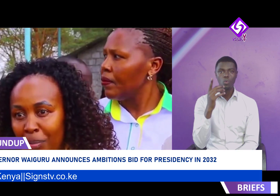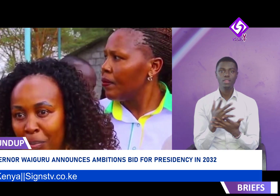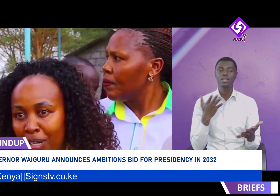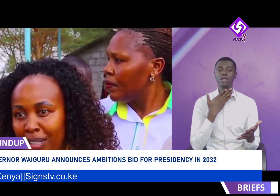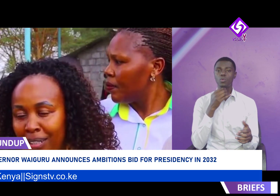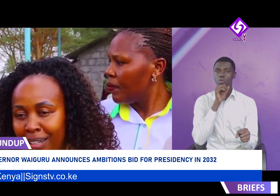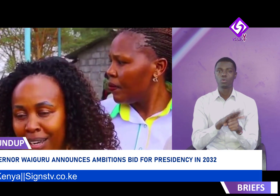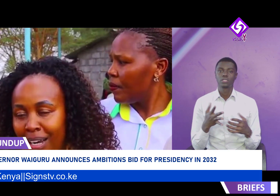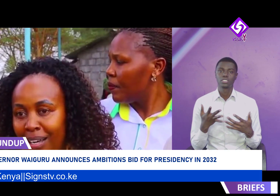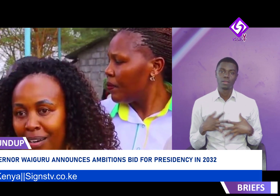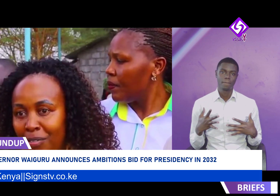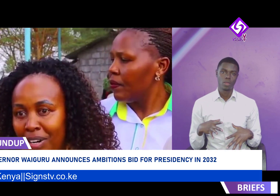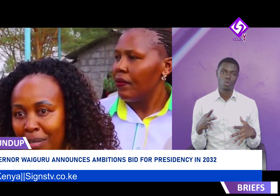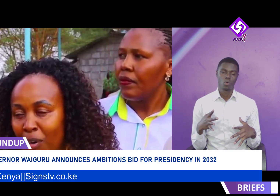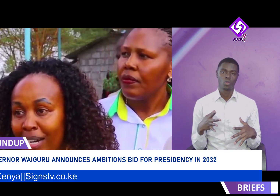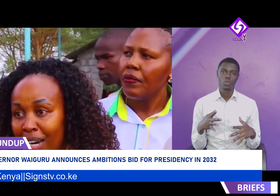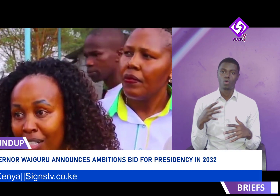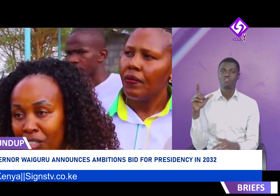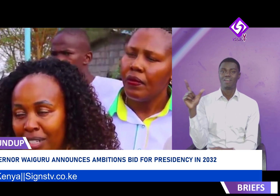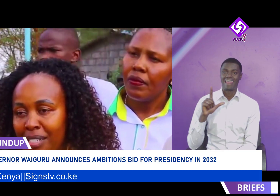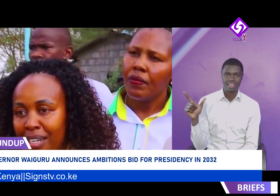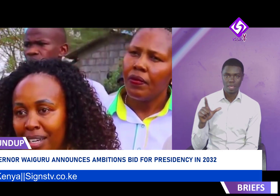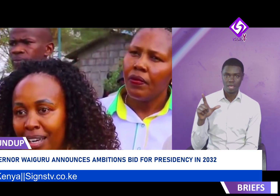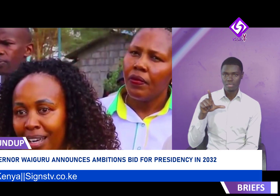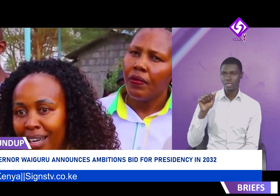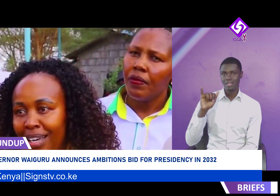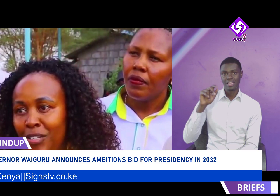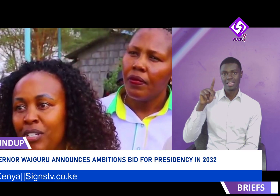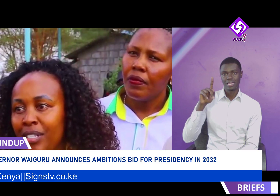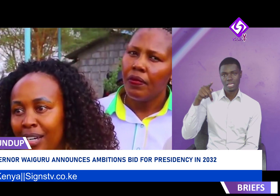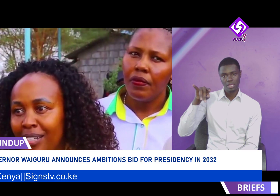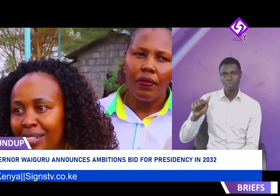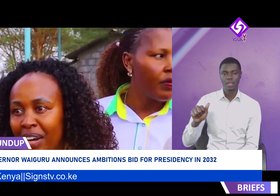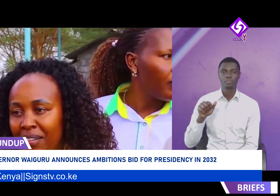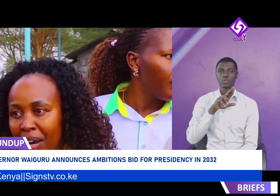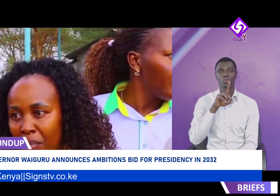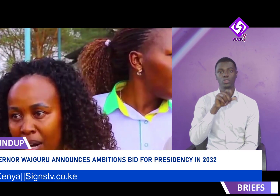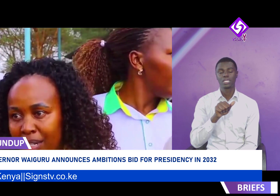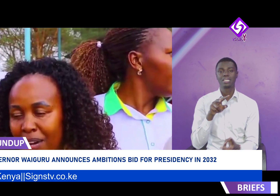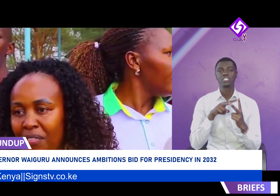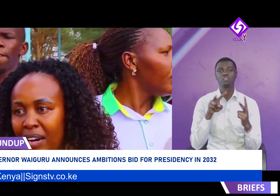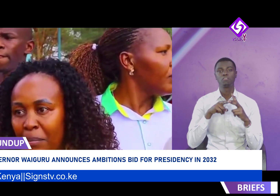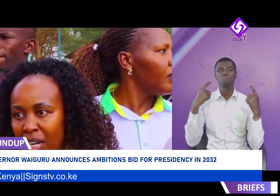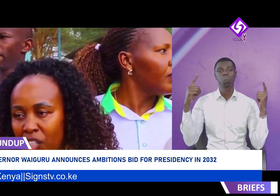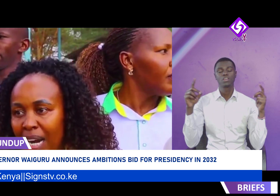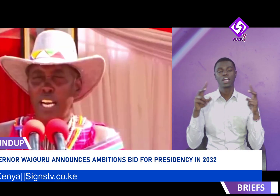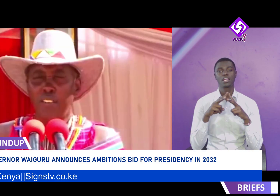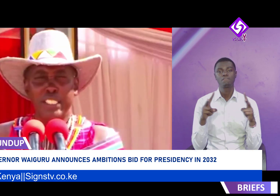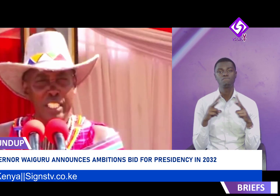people of Laikipia at large is UDA is very vibrant and very much alive. We don't have a